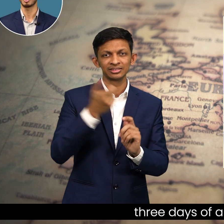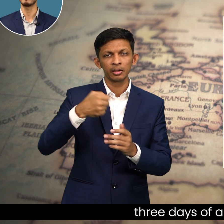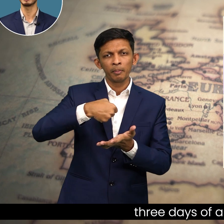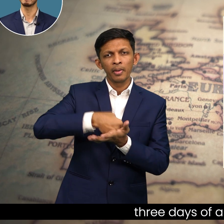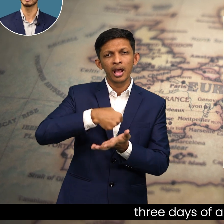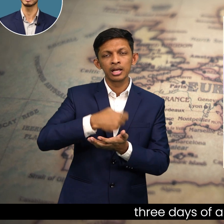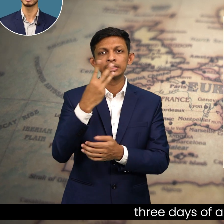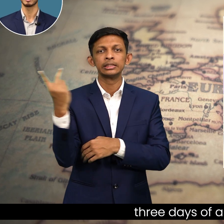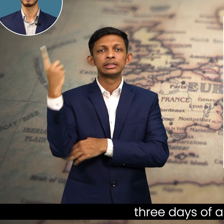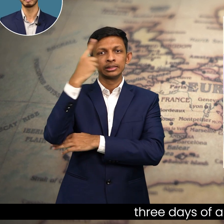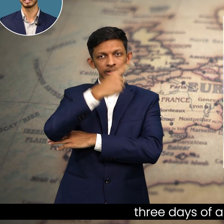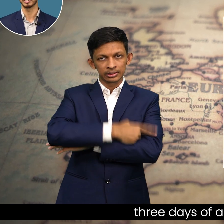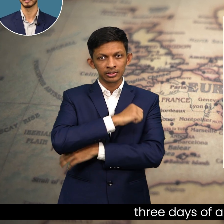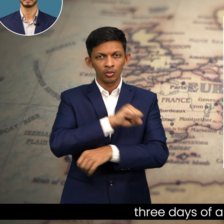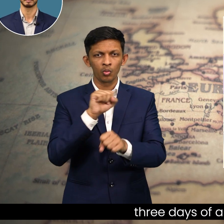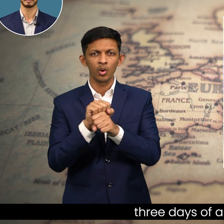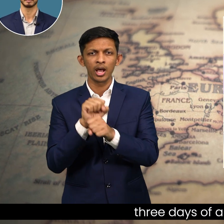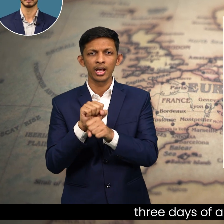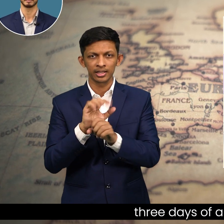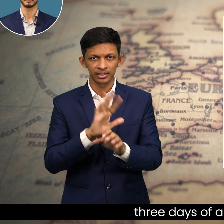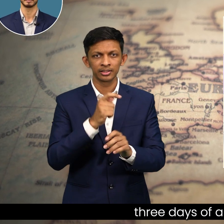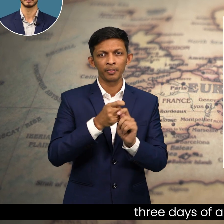days of a laborer's wage.